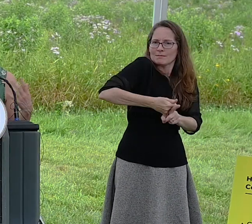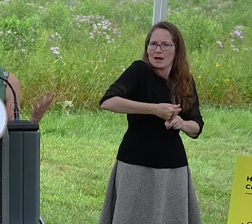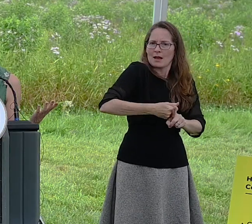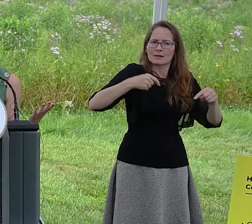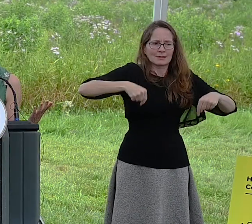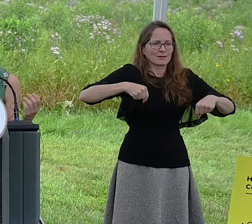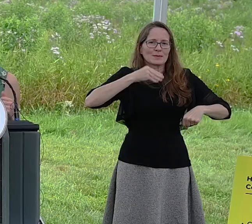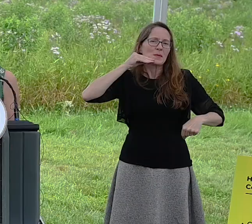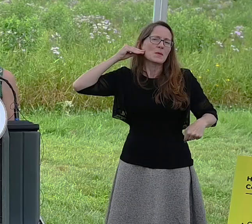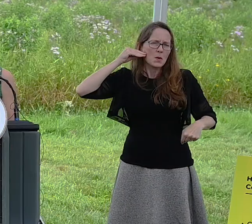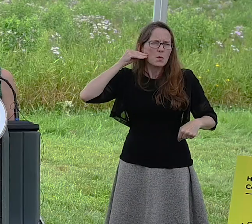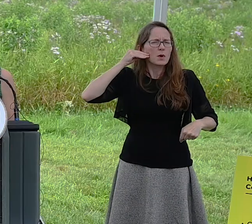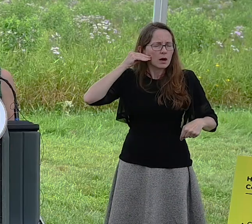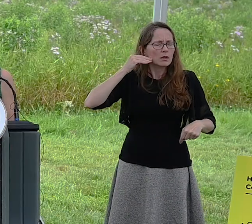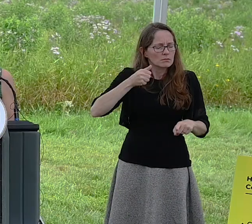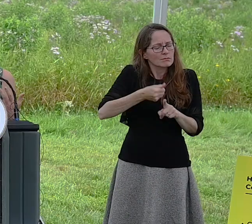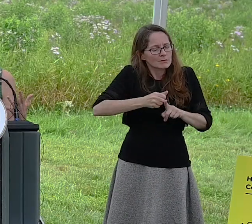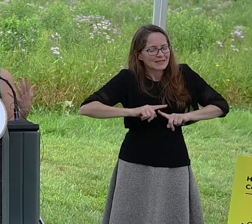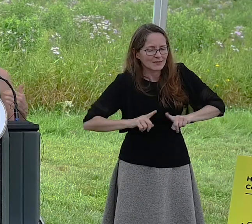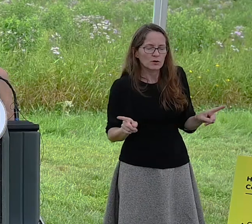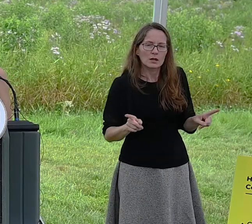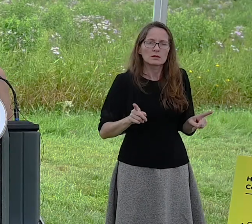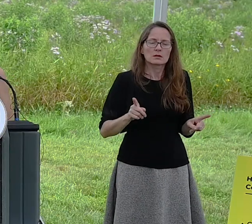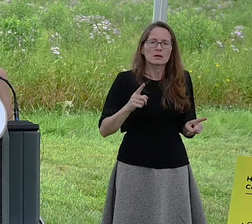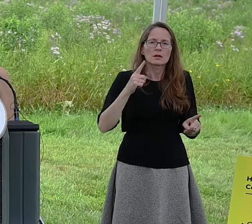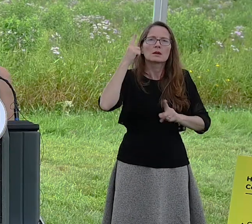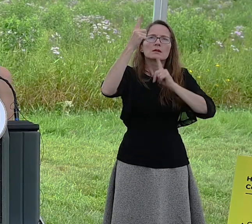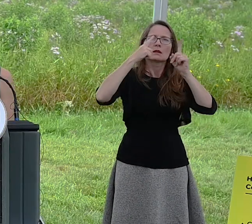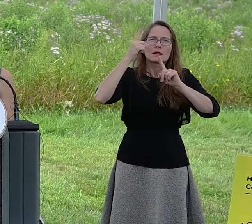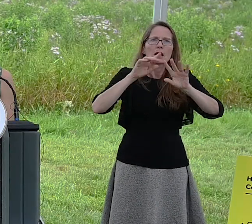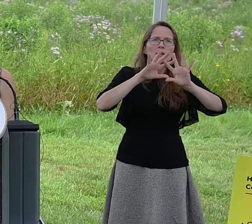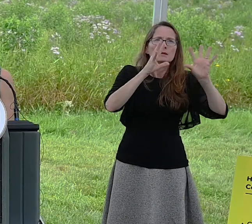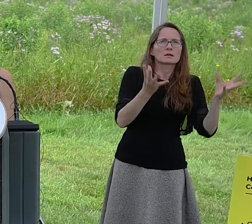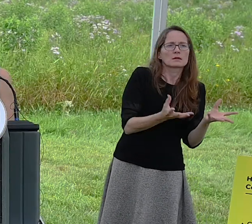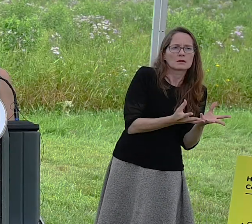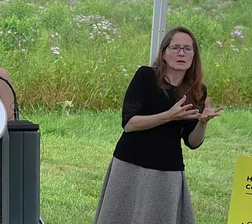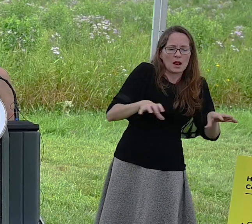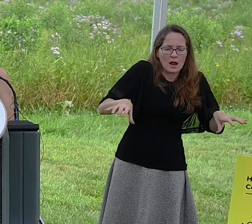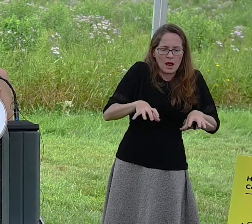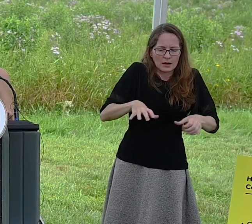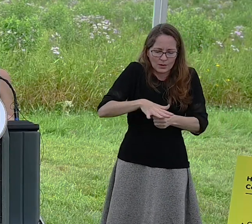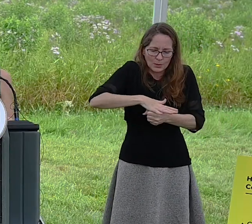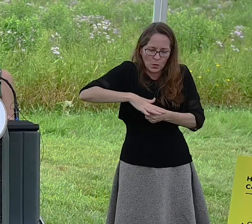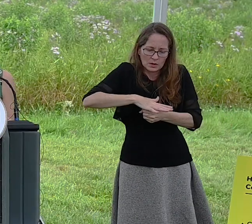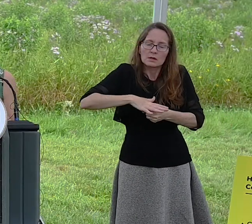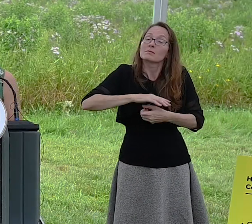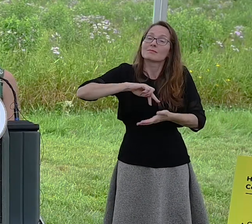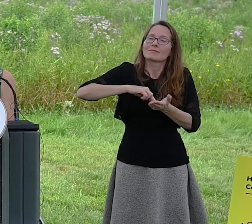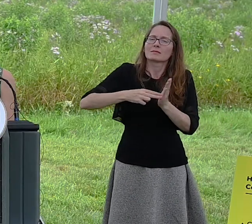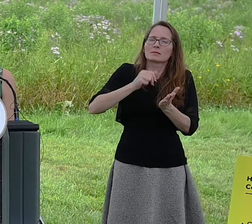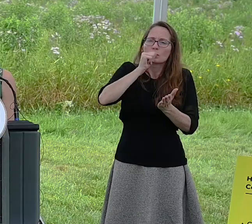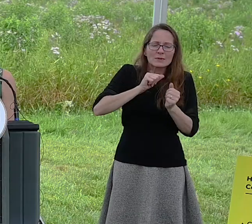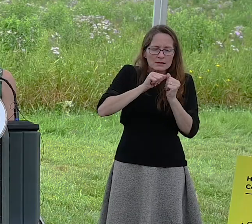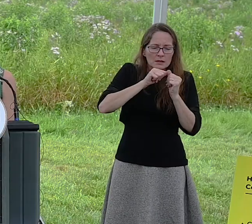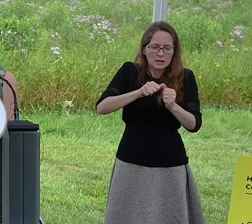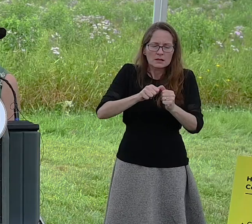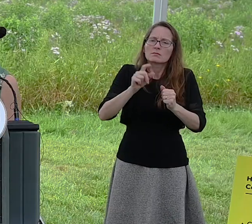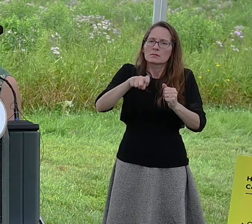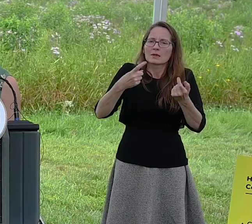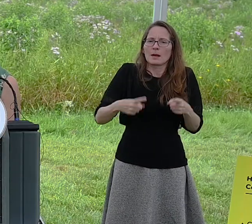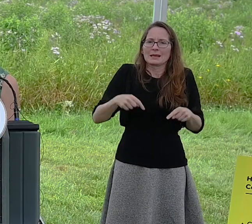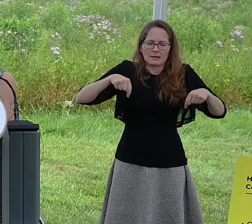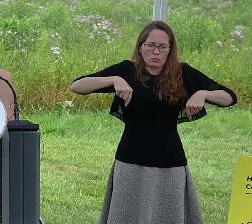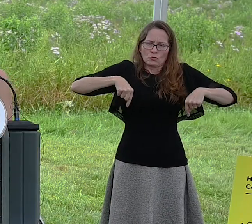difference. Like they say, think globally, act locally. Resilience and adaptation needs to happen here locally, and